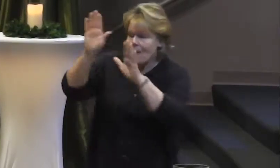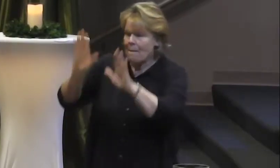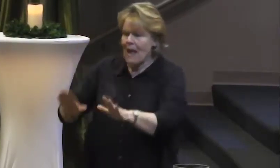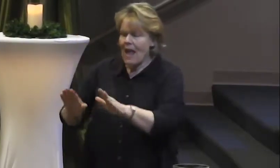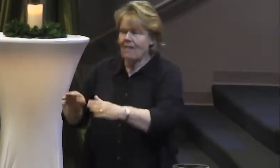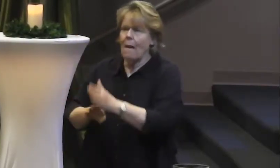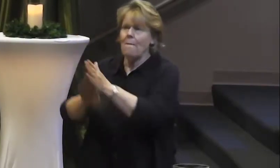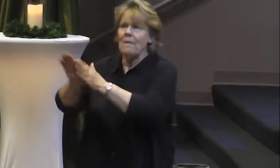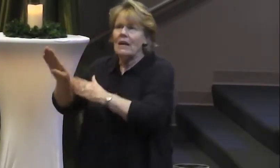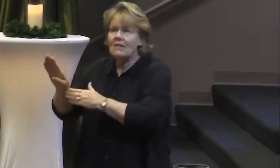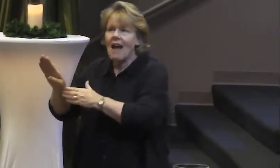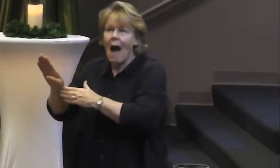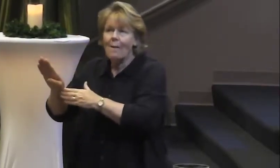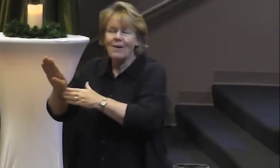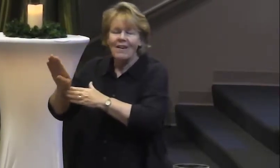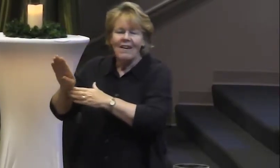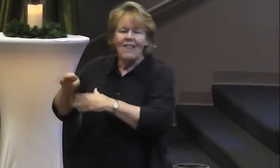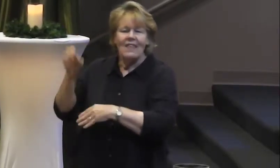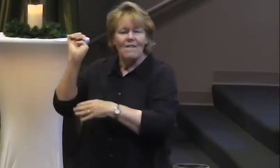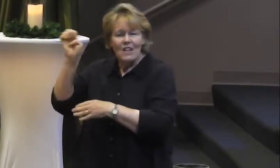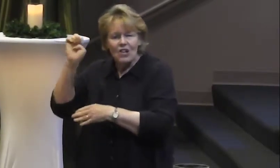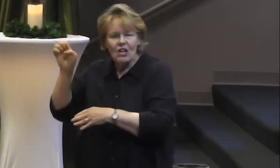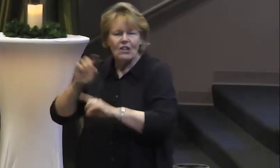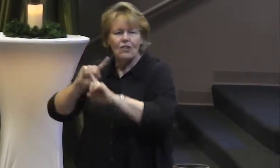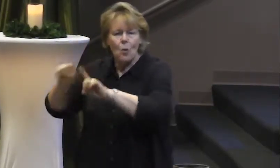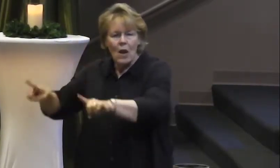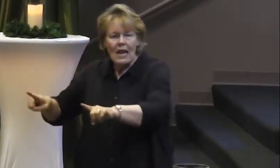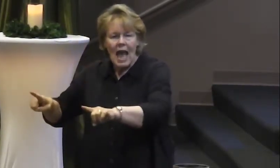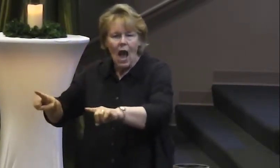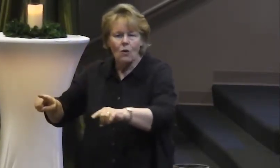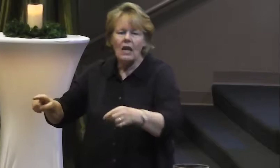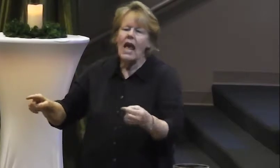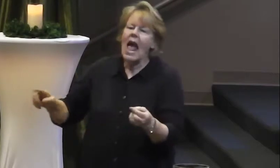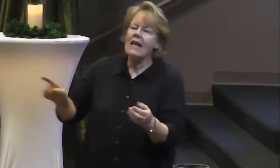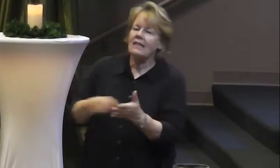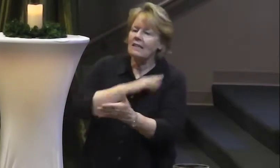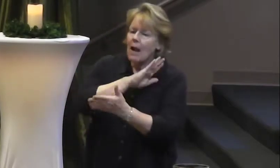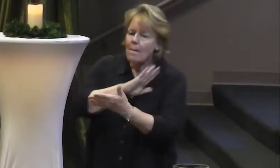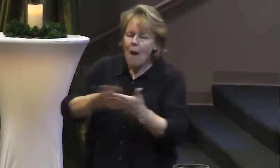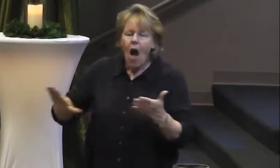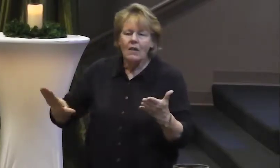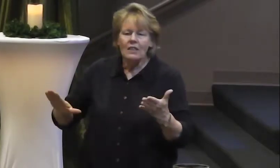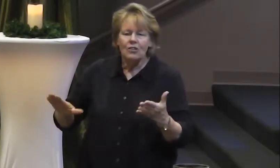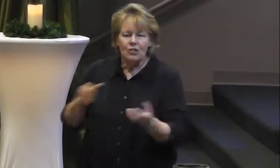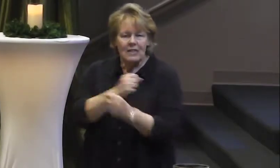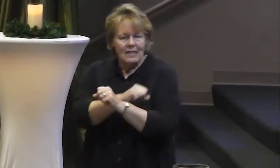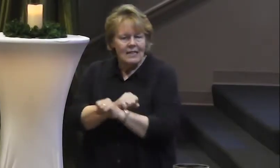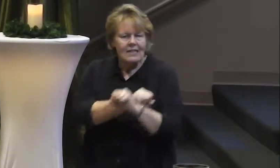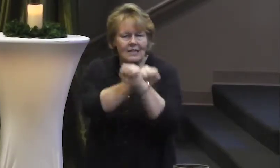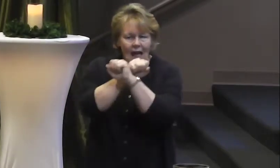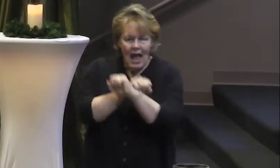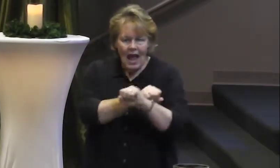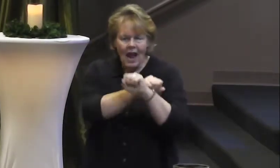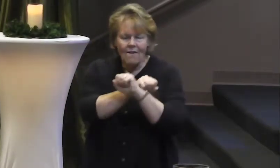evangelicals who abolished the slave trade. All left their mark on earth precisely because their minds